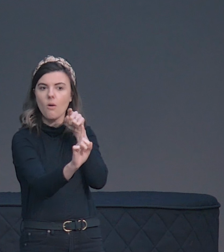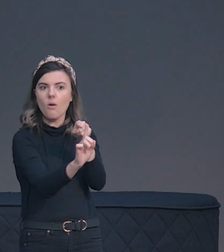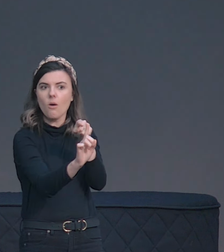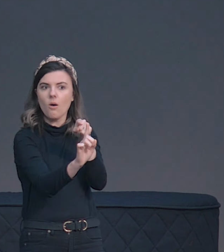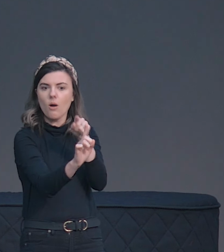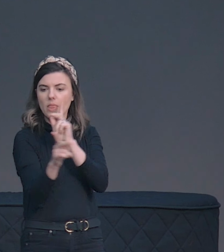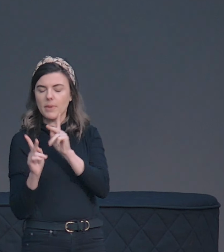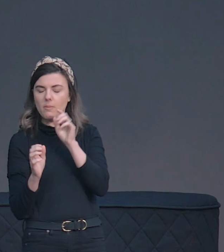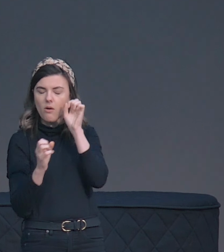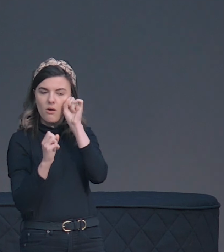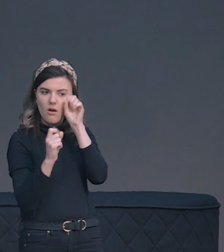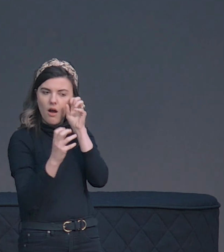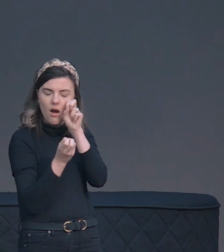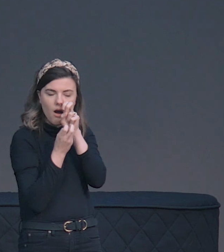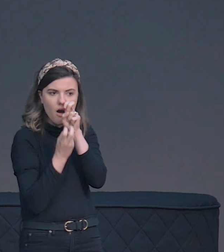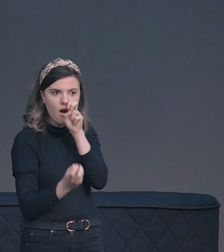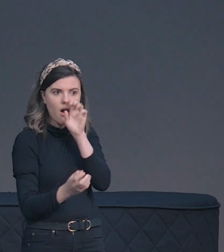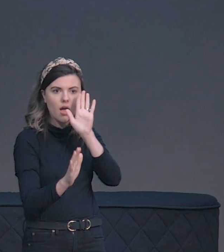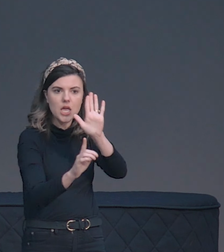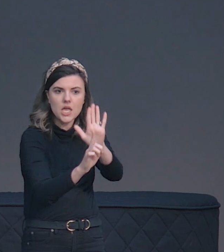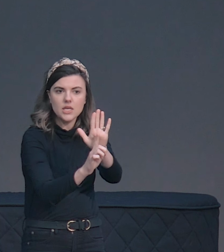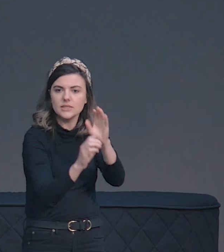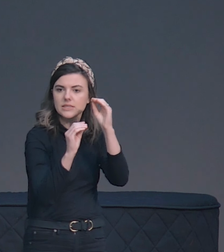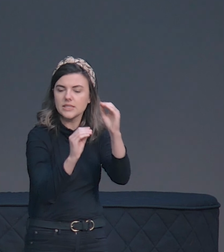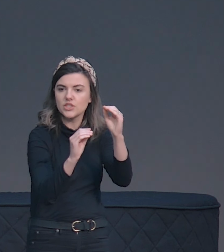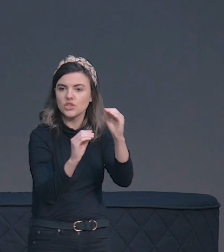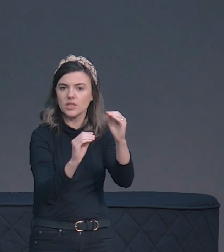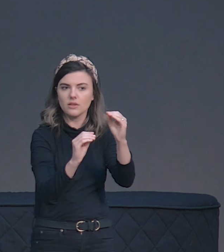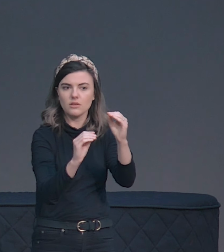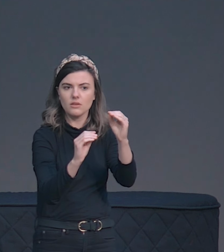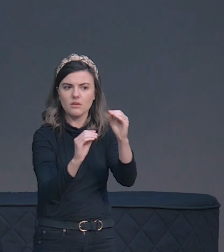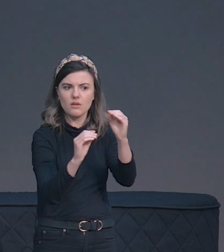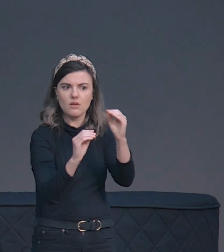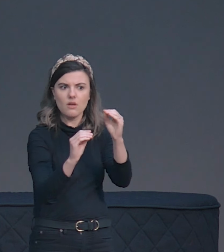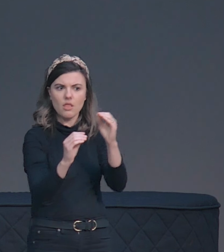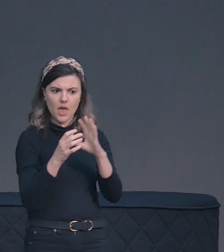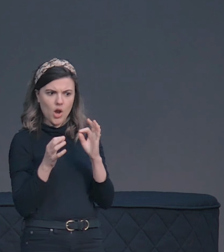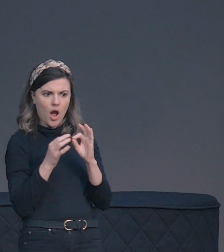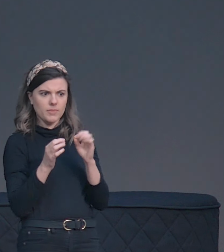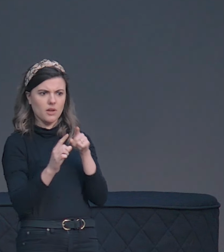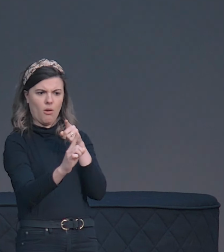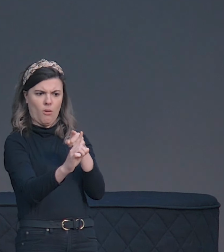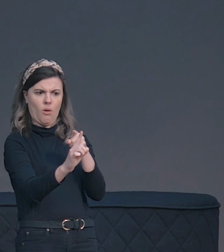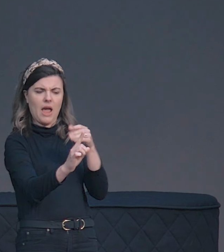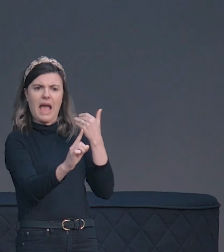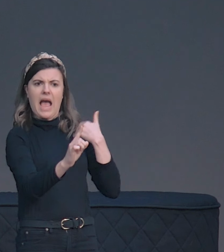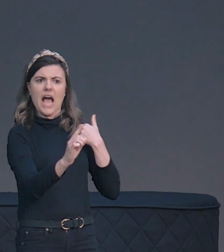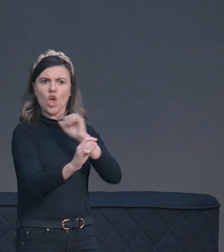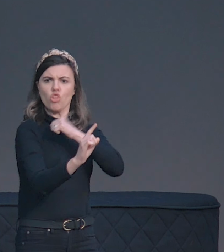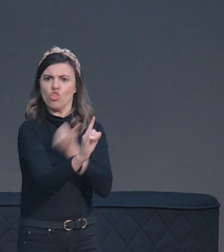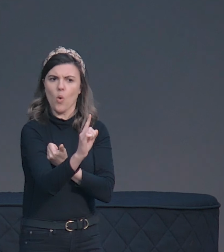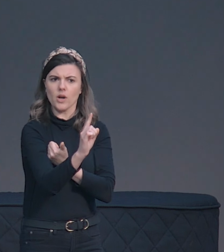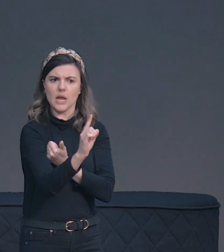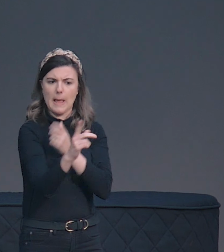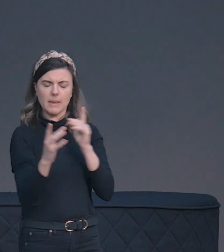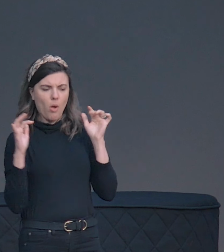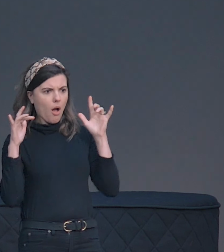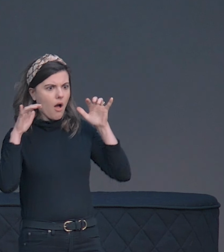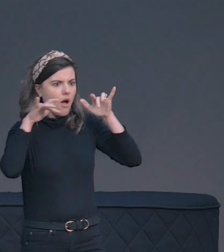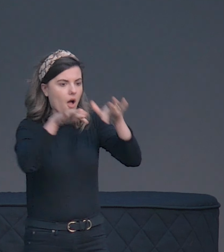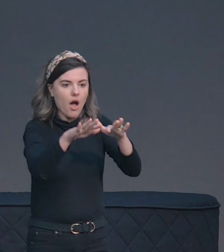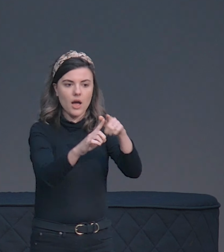Marveled At His Teaching They Commented On The Authority With Which He Taught They Flocked To Him Because